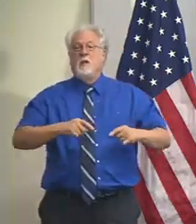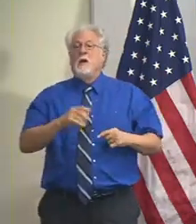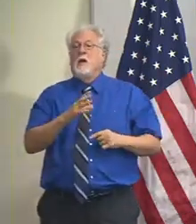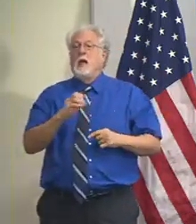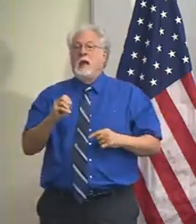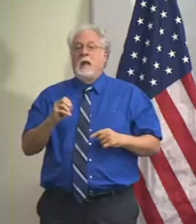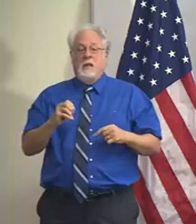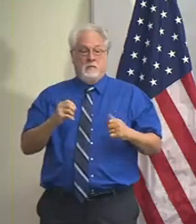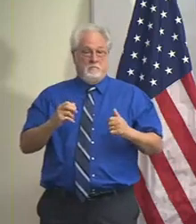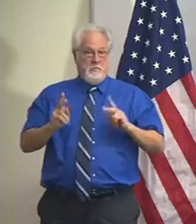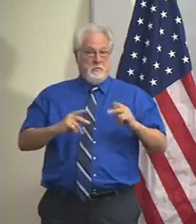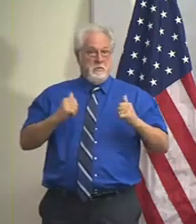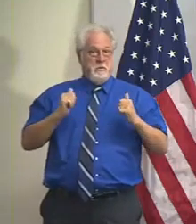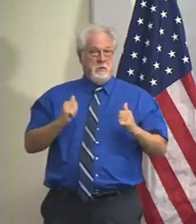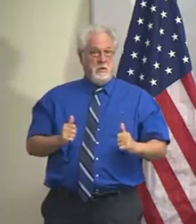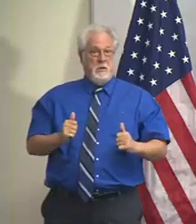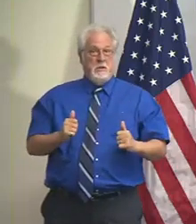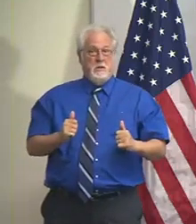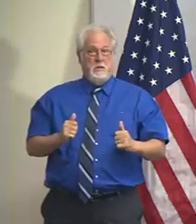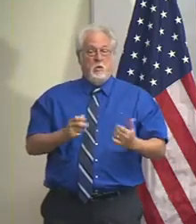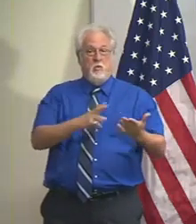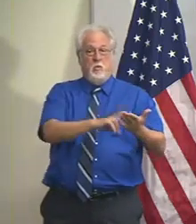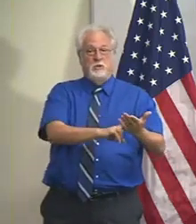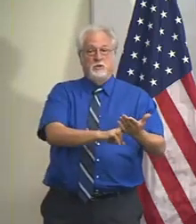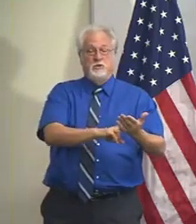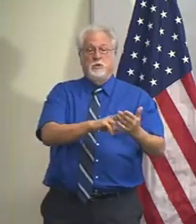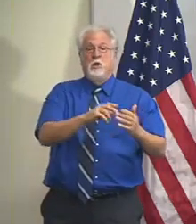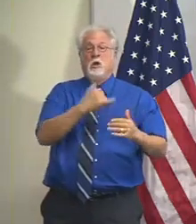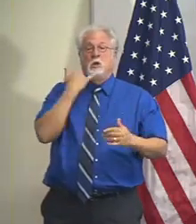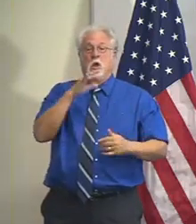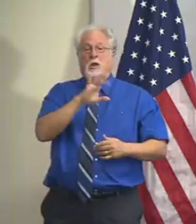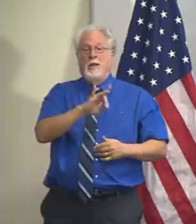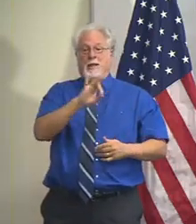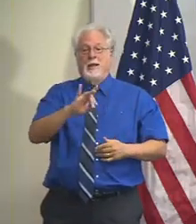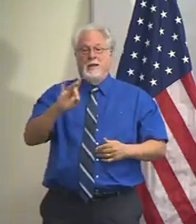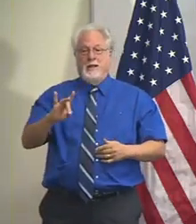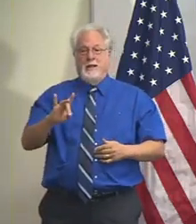And residents can register by calling